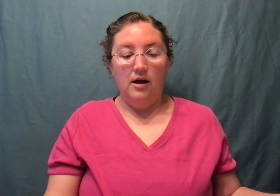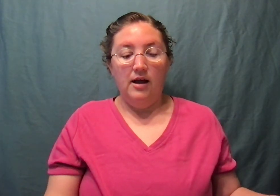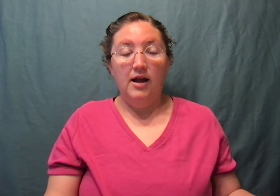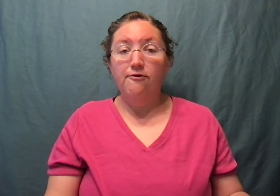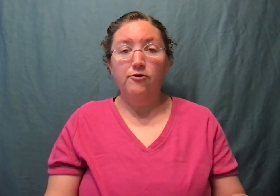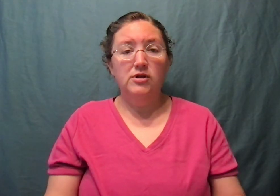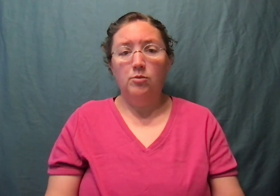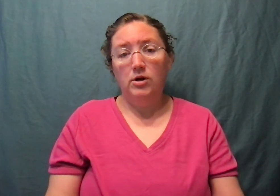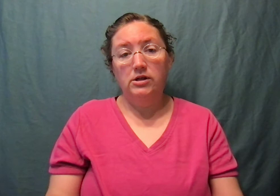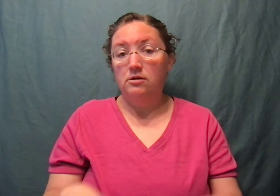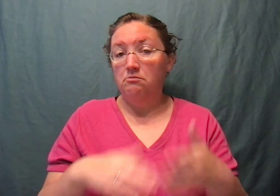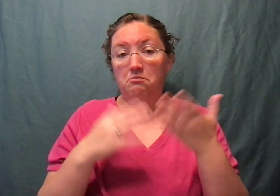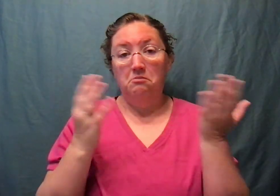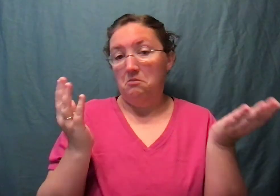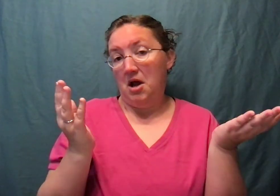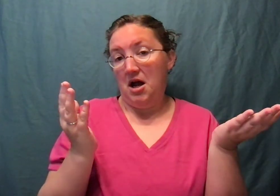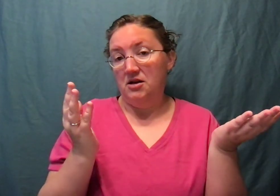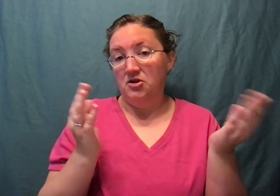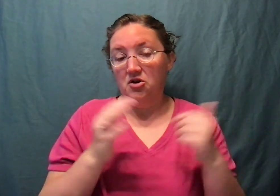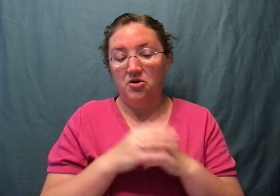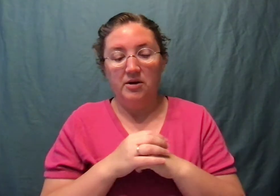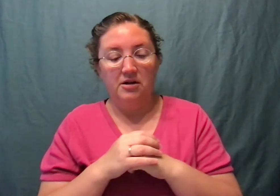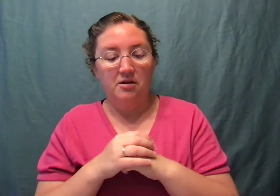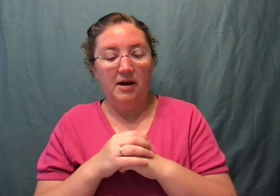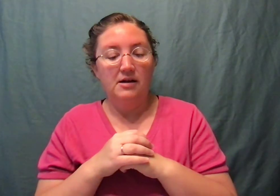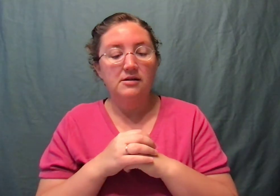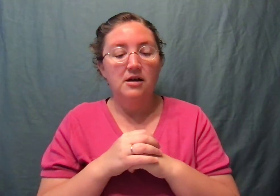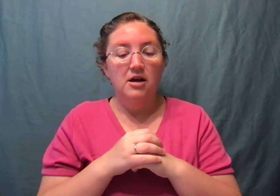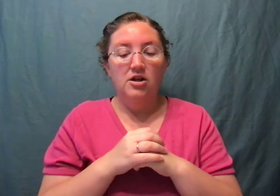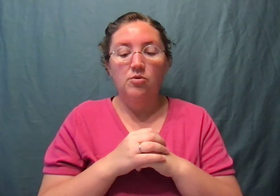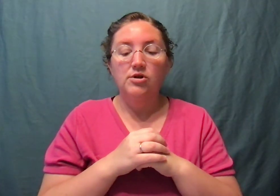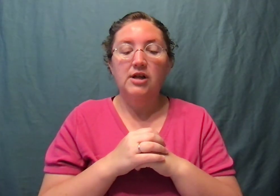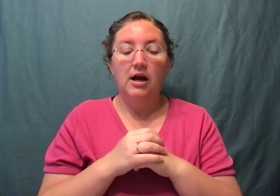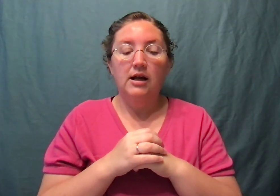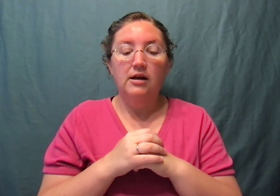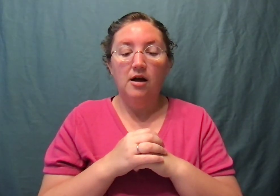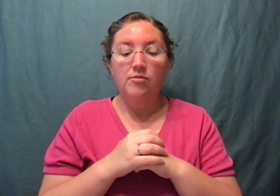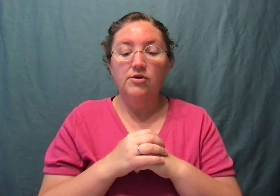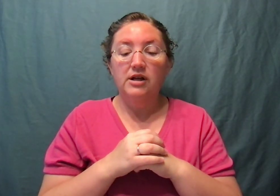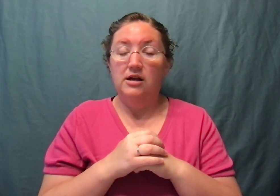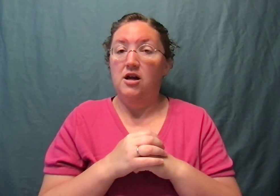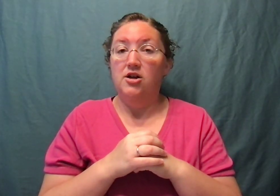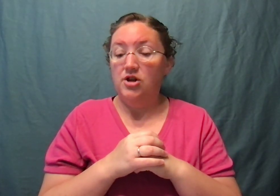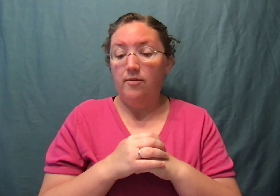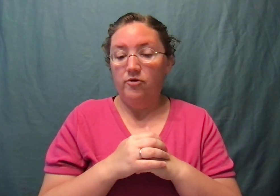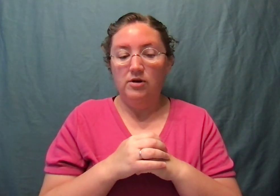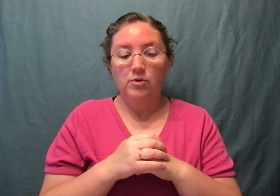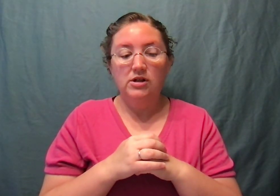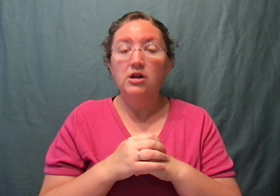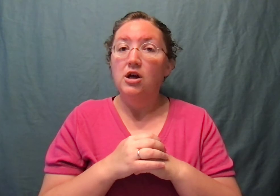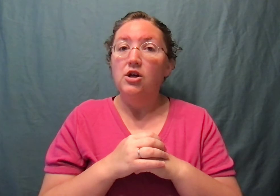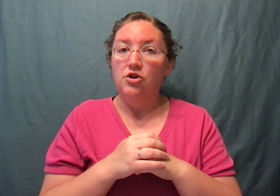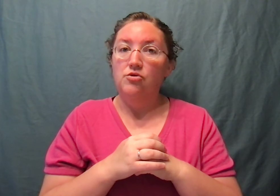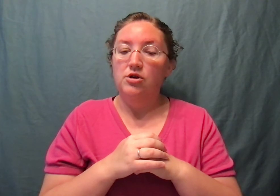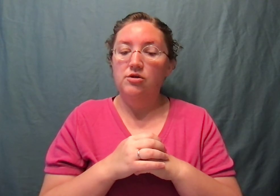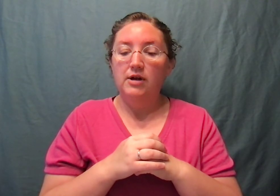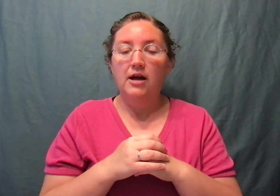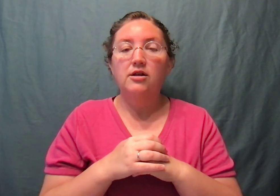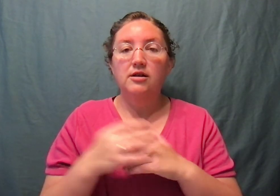If for some reason, as our curriculum has, you were signing numbers in a shape for some reason, you could do that. Typically